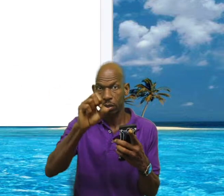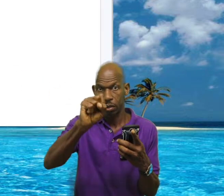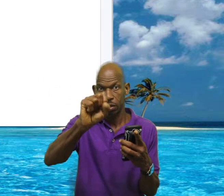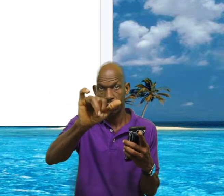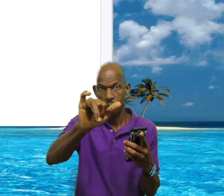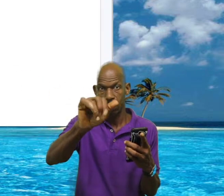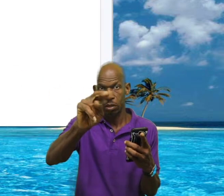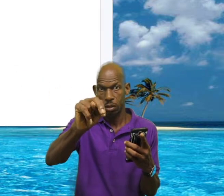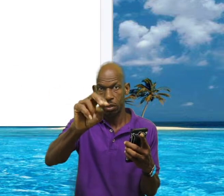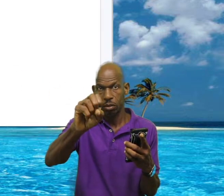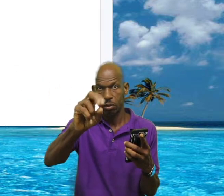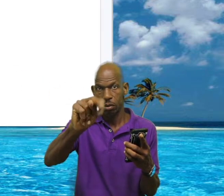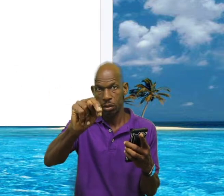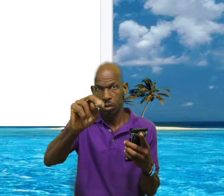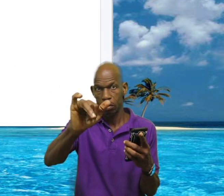which is dance. So after the word synonym,